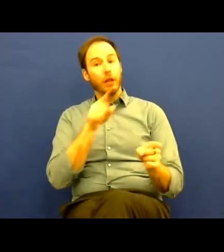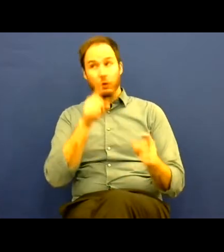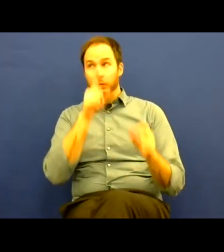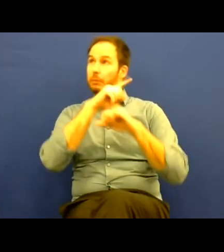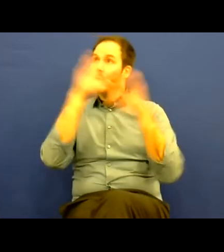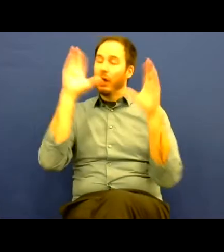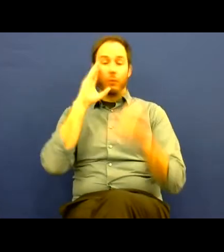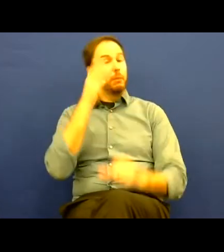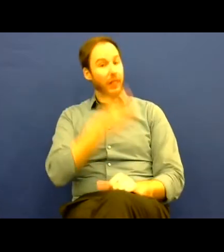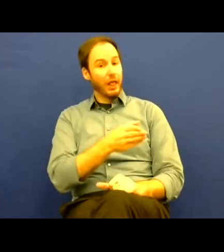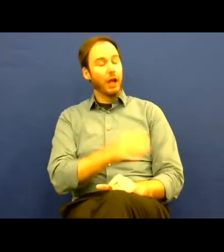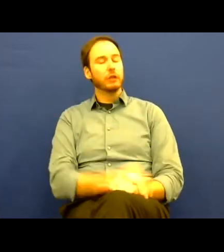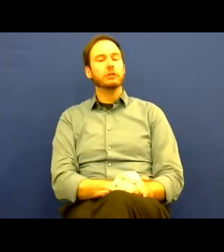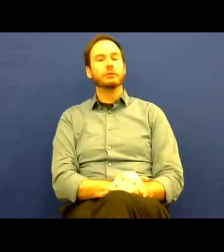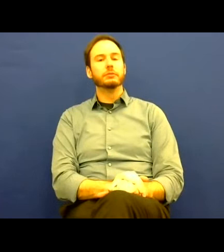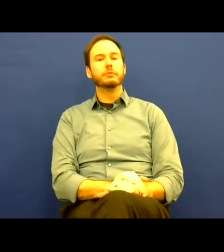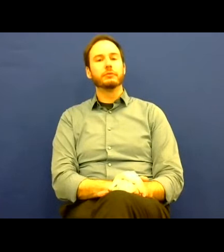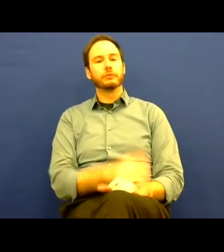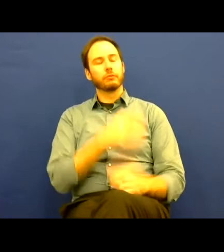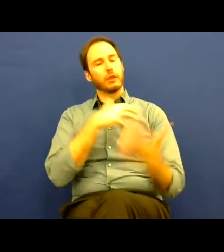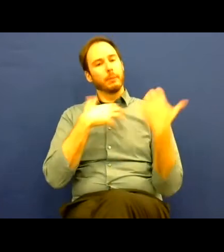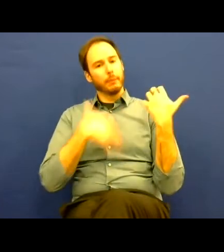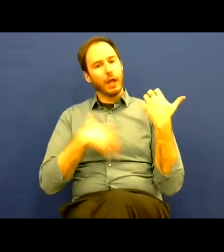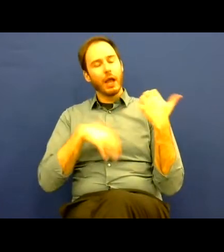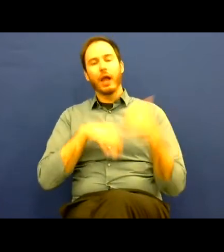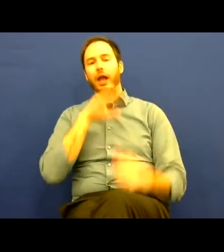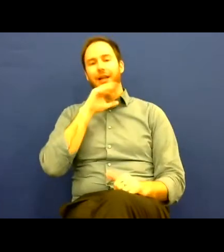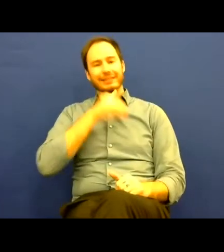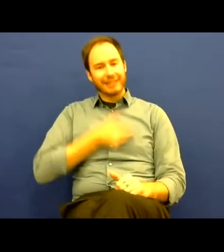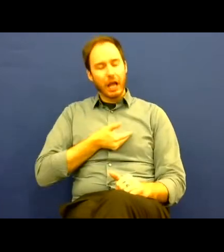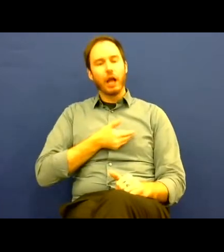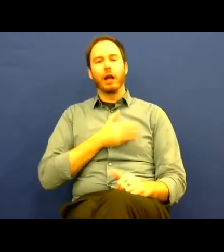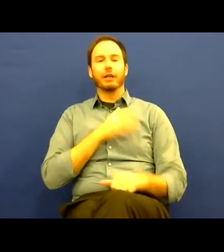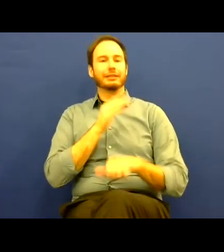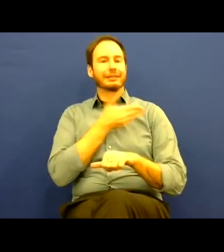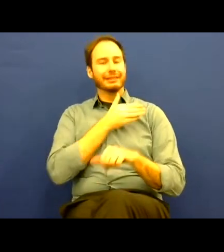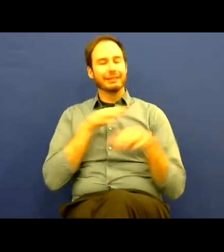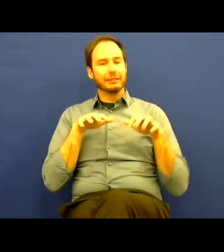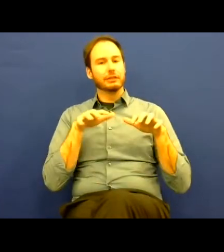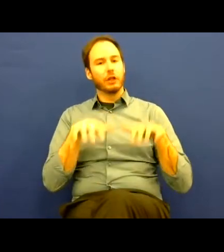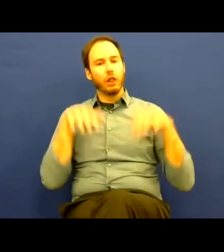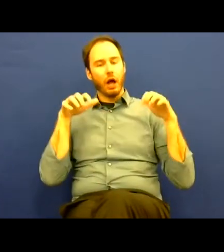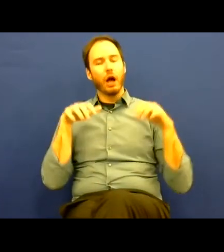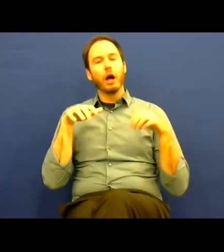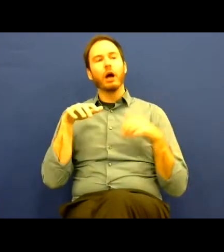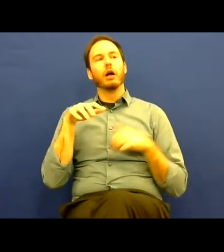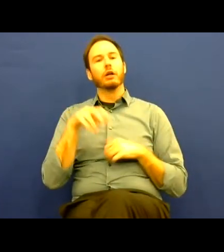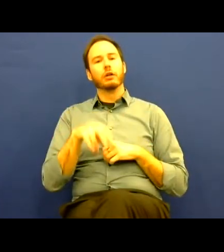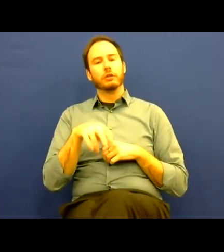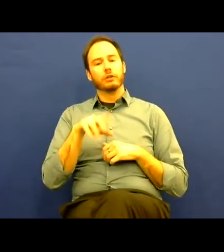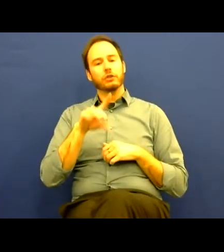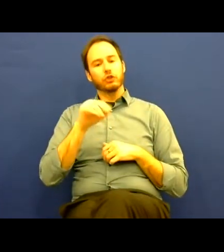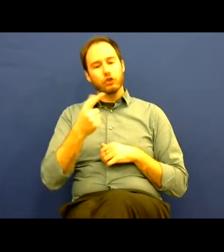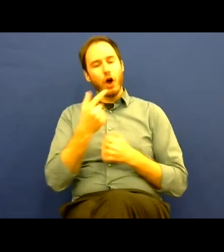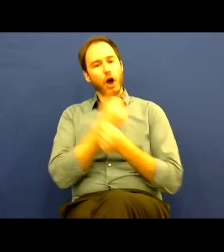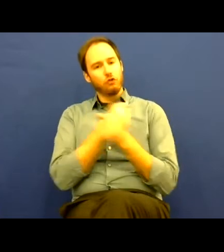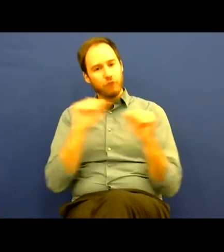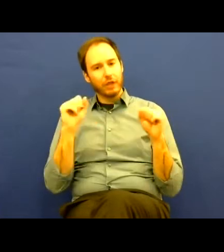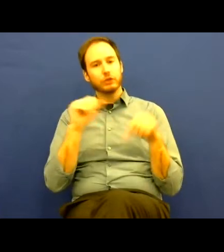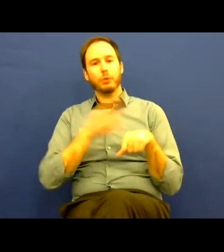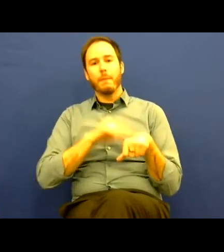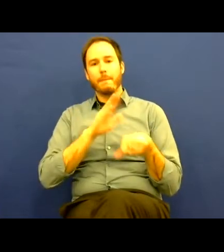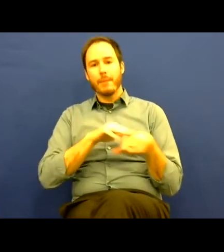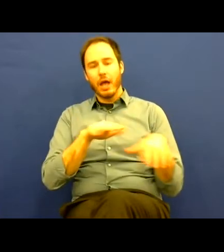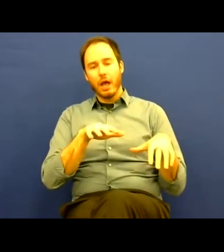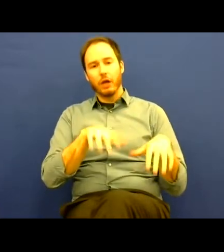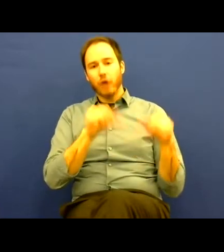imagine it, it's going to be there. A band, a Santa sing-along, the North Paw Dog Rescue and Pet Adoption,